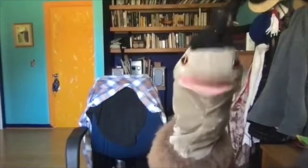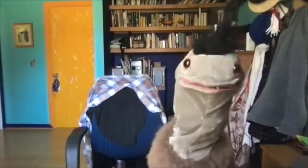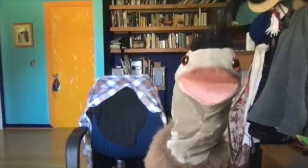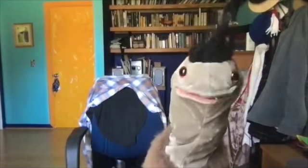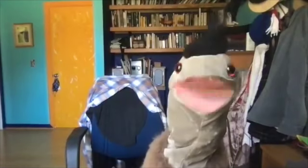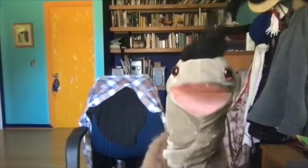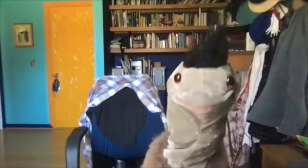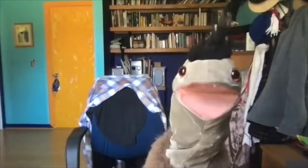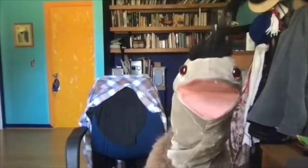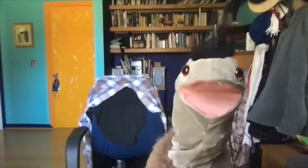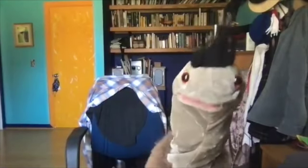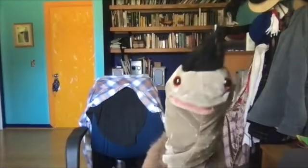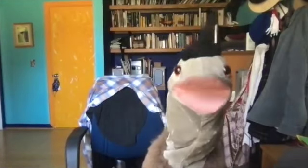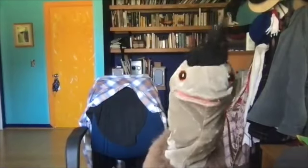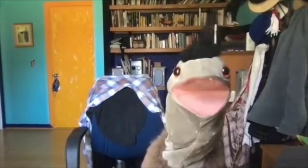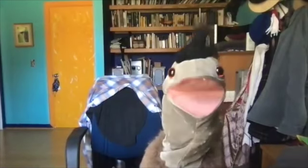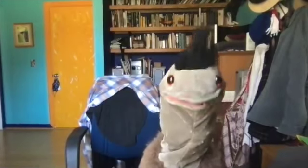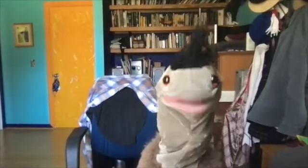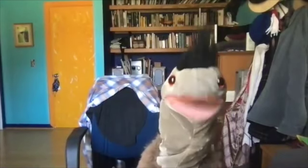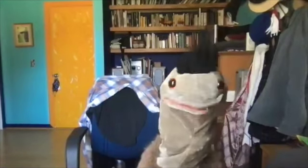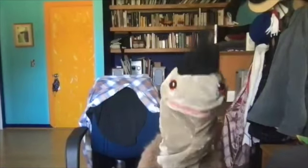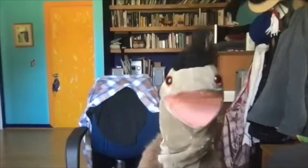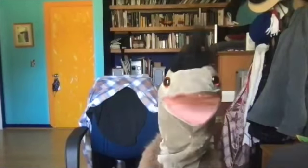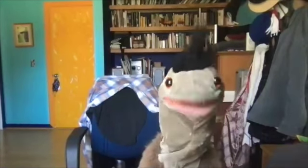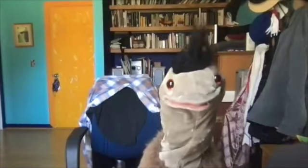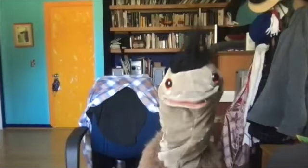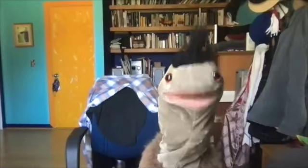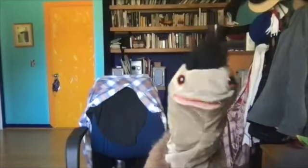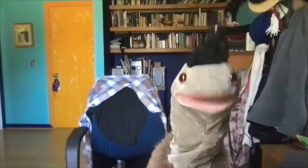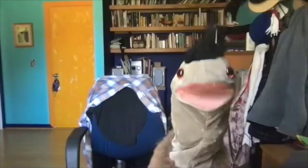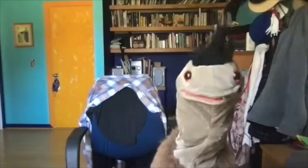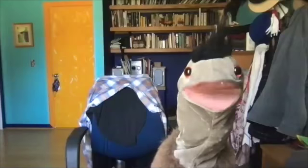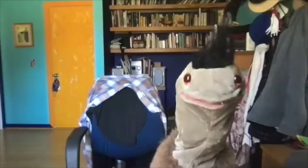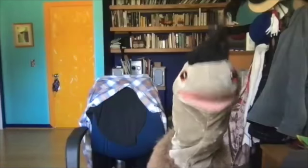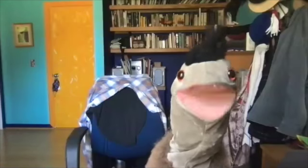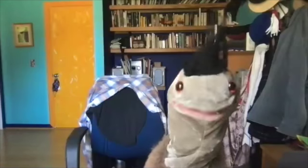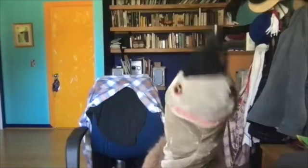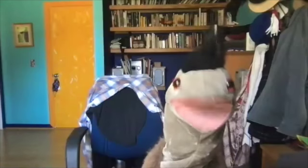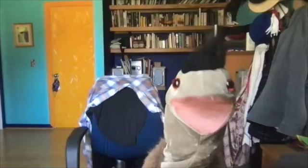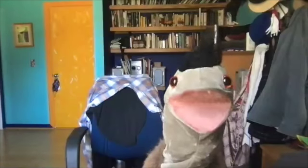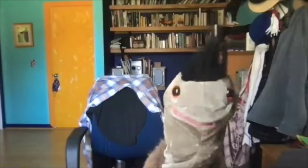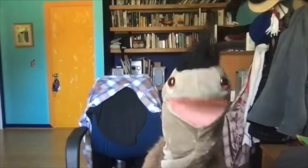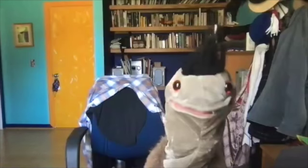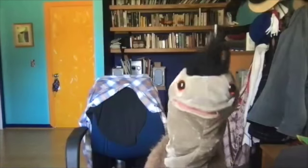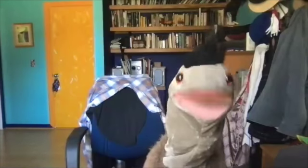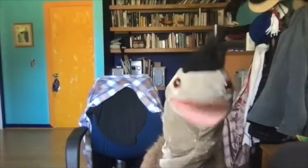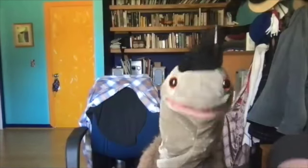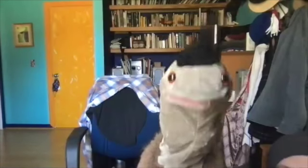in ASL, Emu sign language. I ended up going down a rabbit hole learning how to talk with